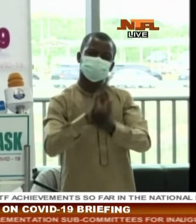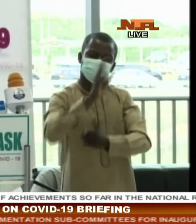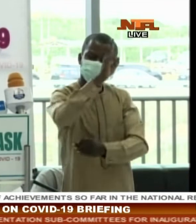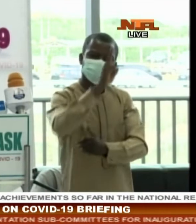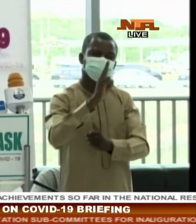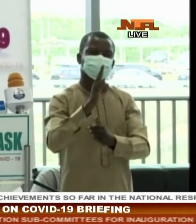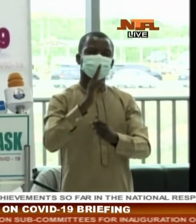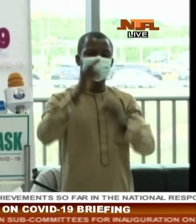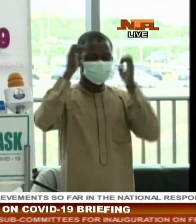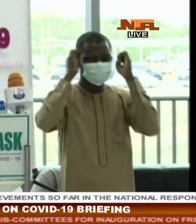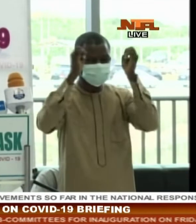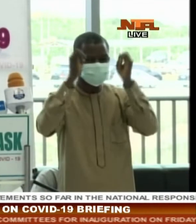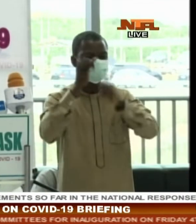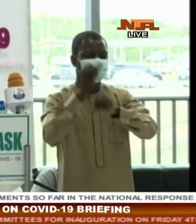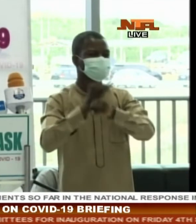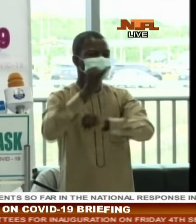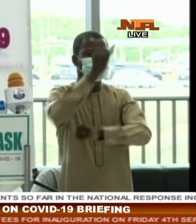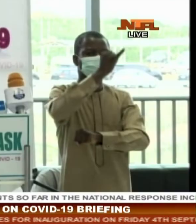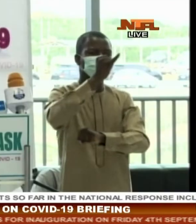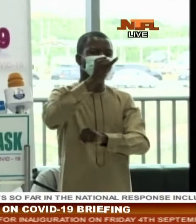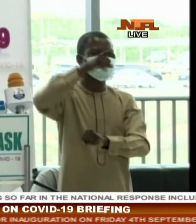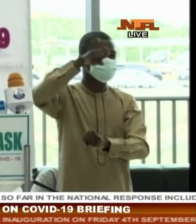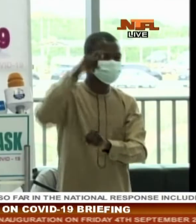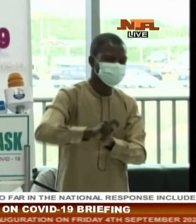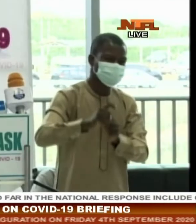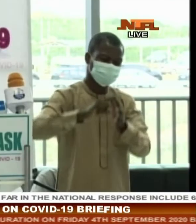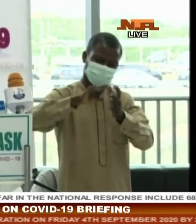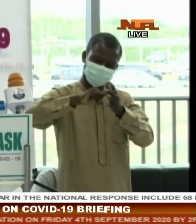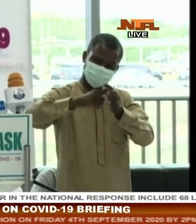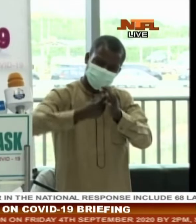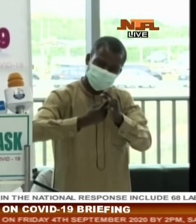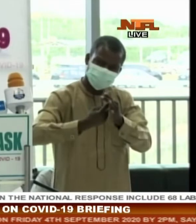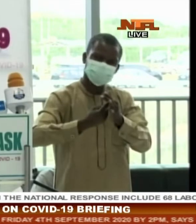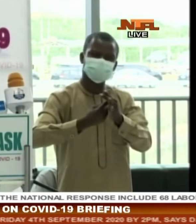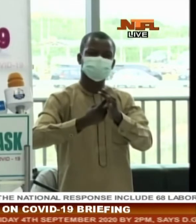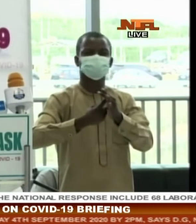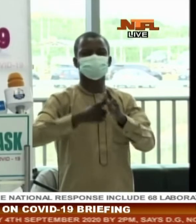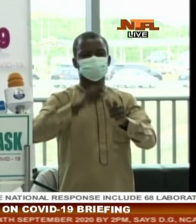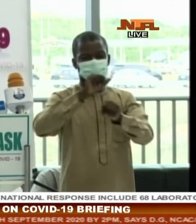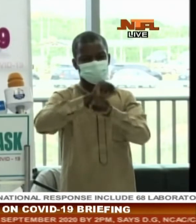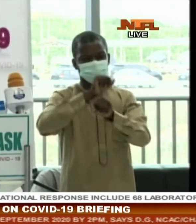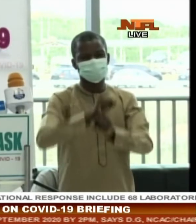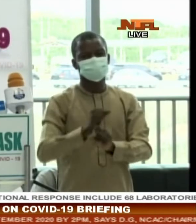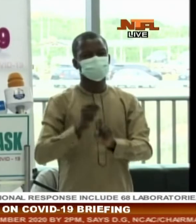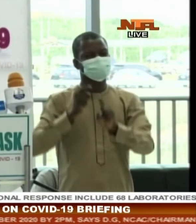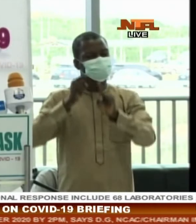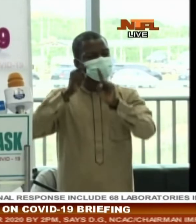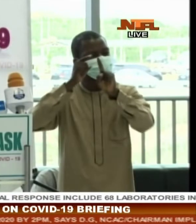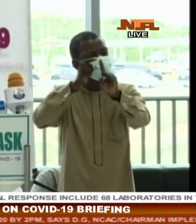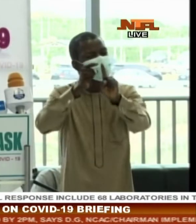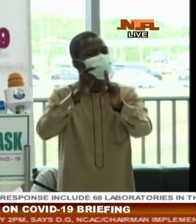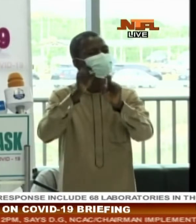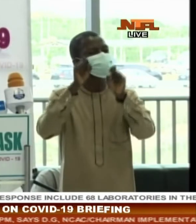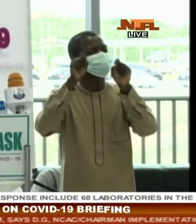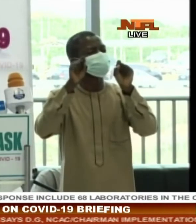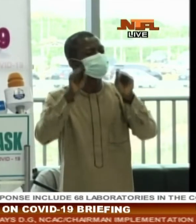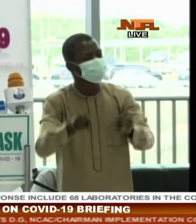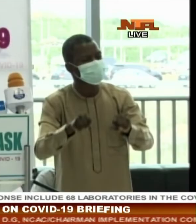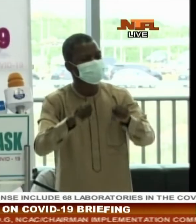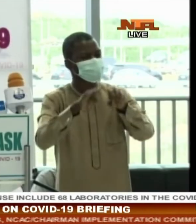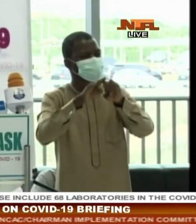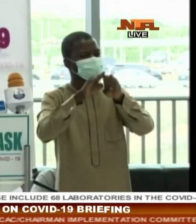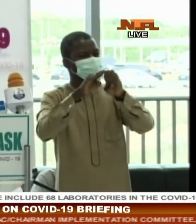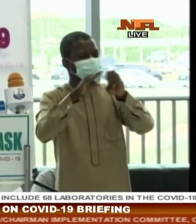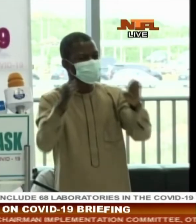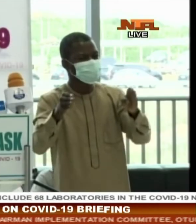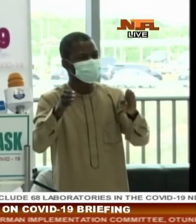educational institutions should begin the process of working towards potentially reopening within this